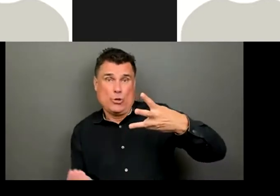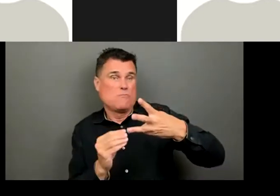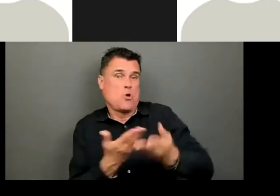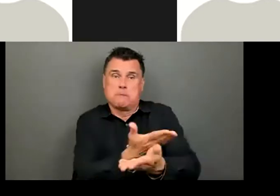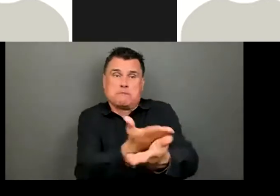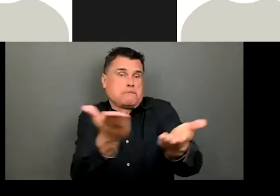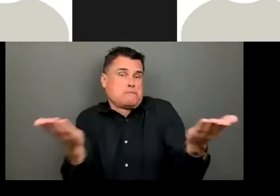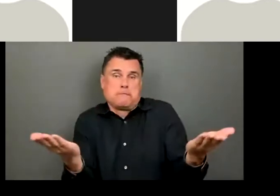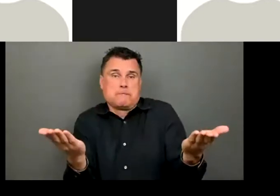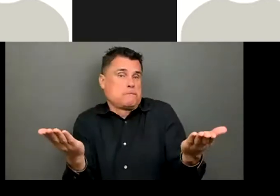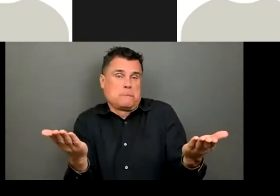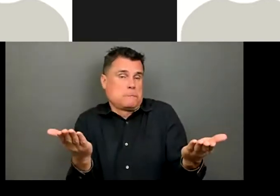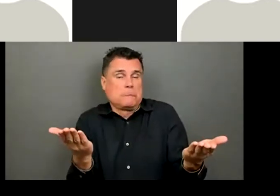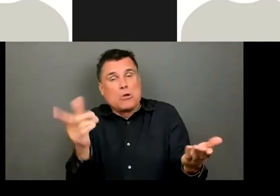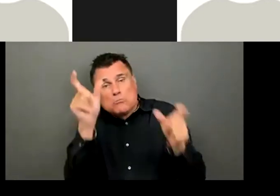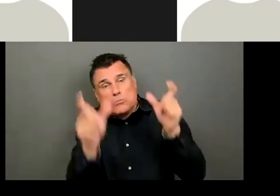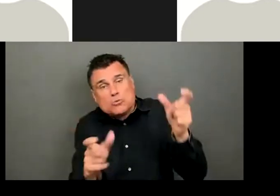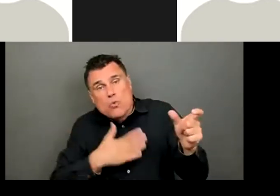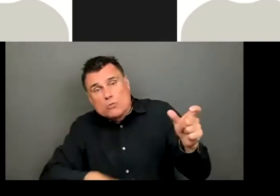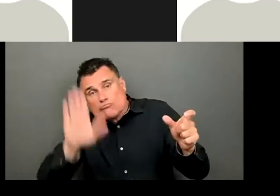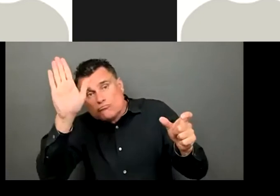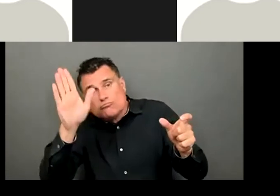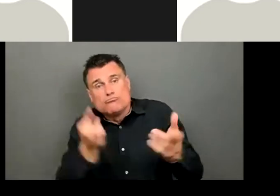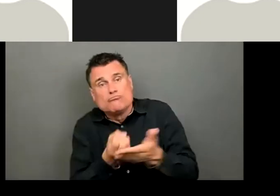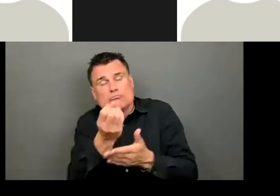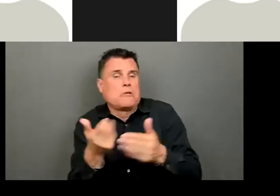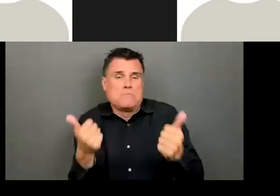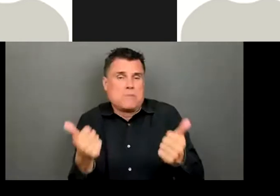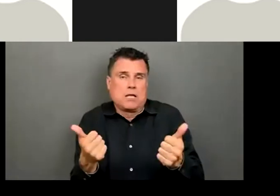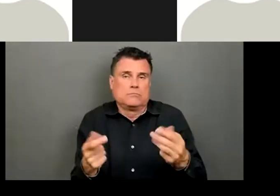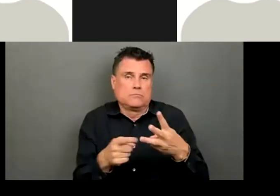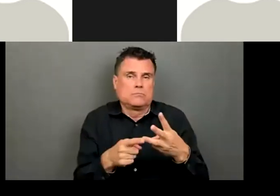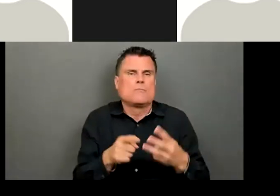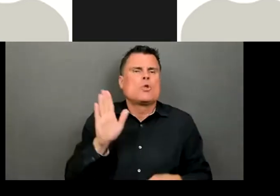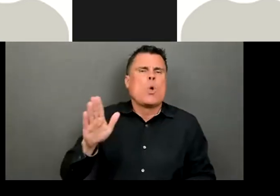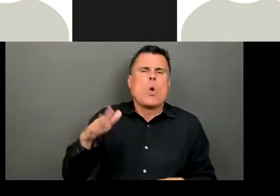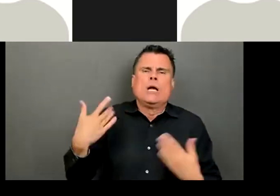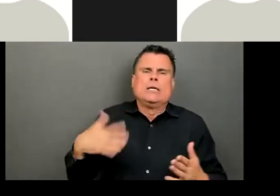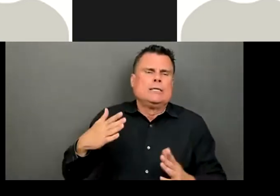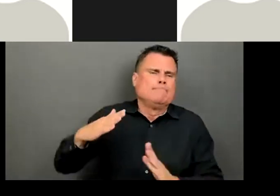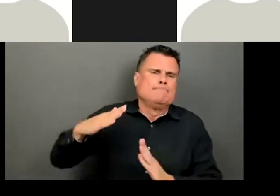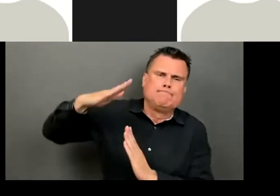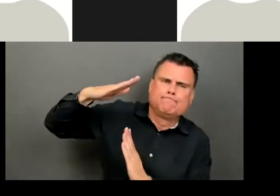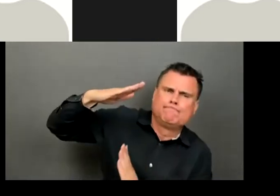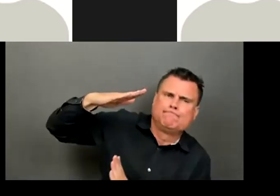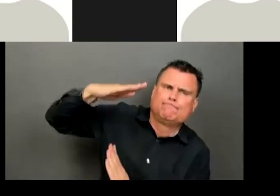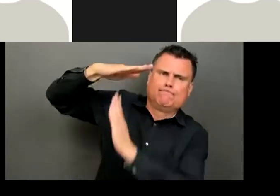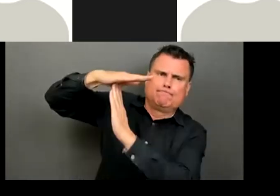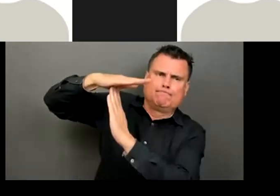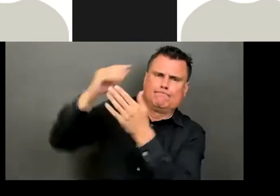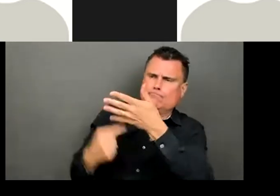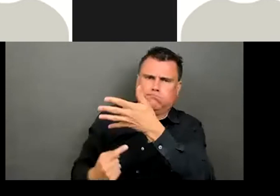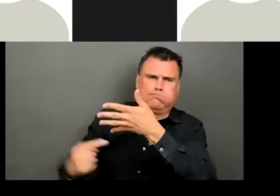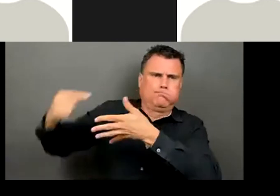the following. What would be your top recommendations that need to be included